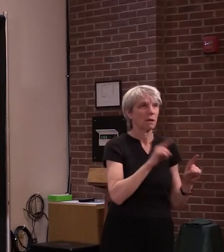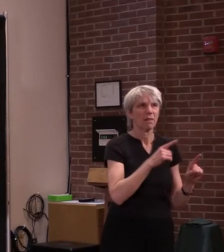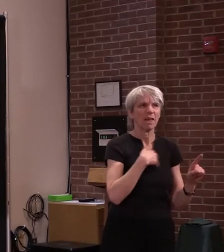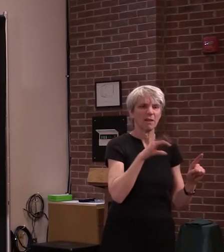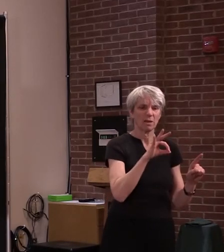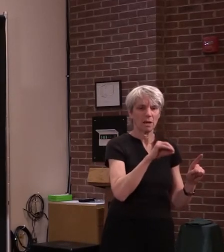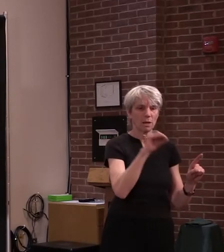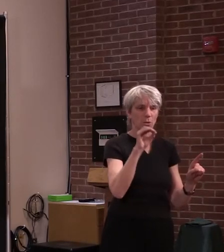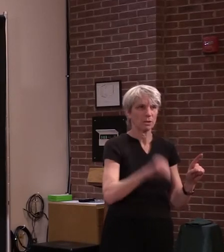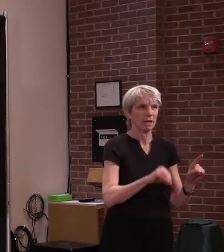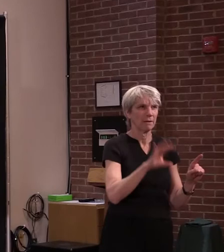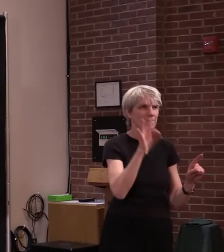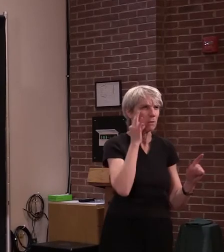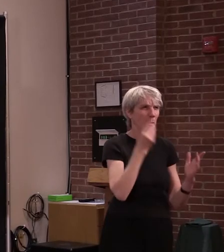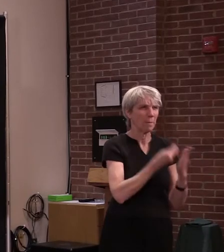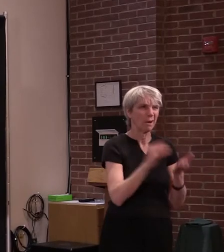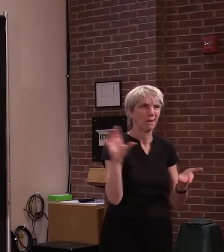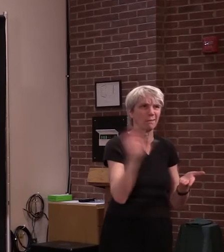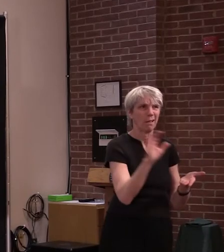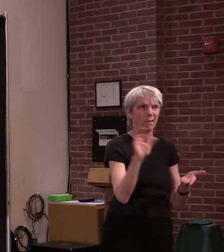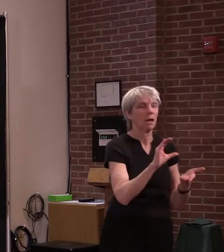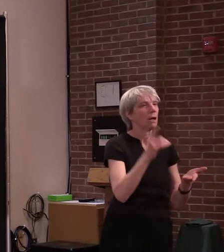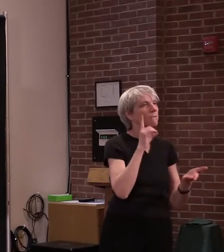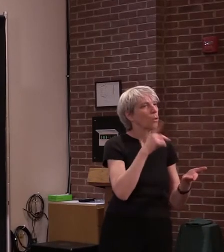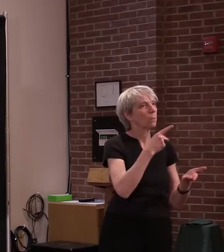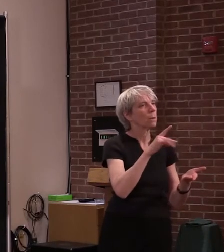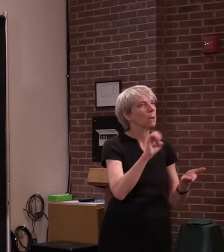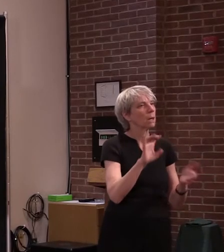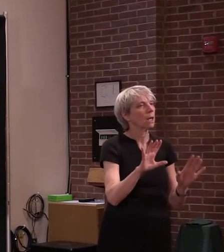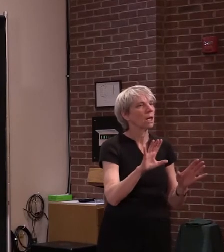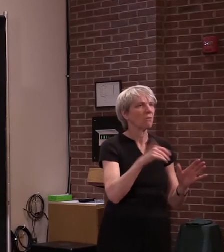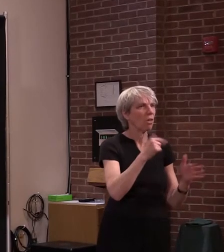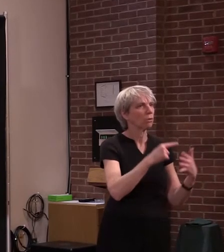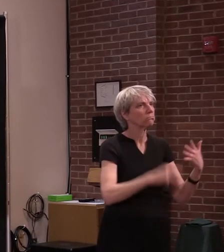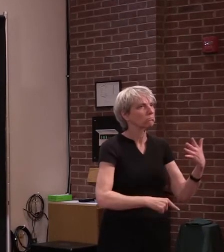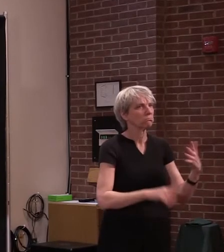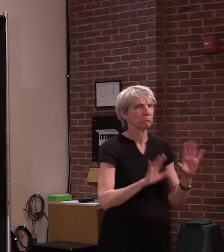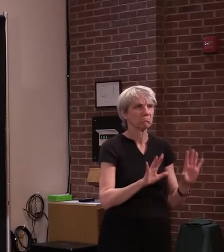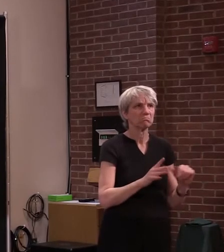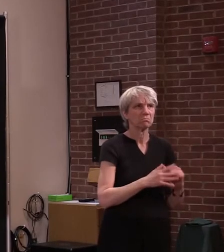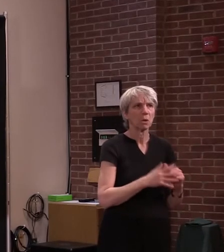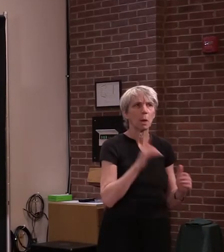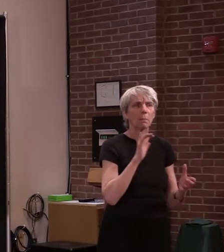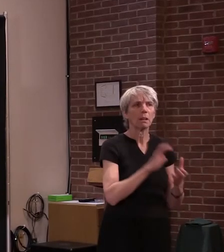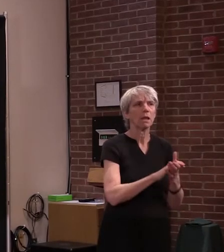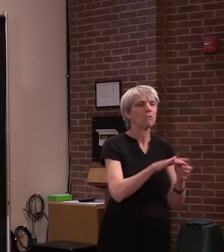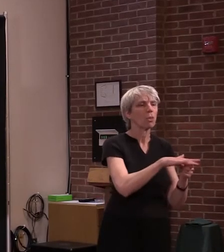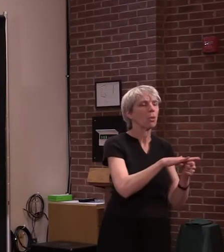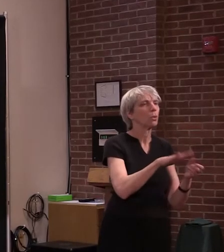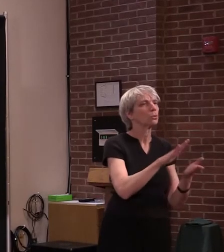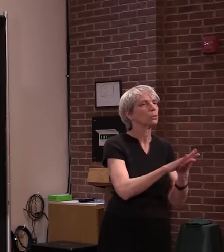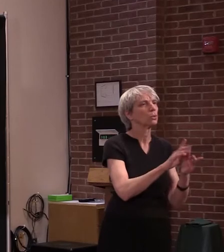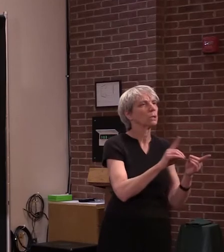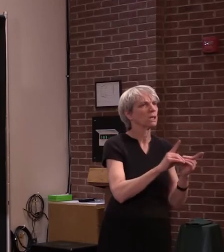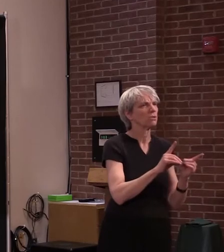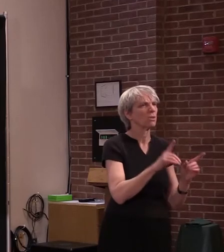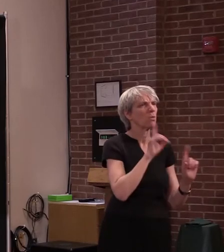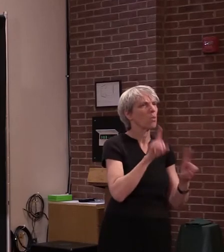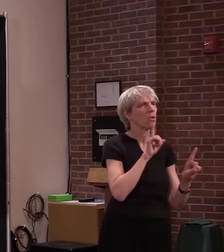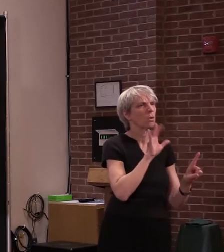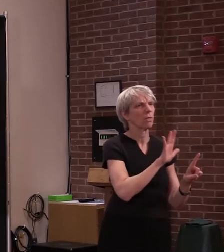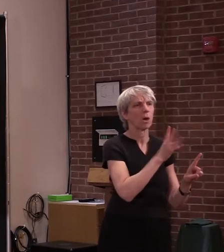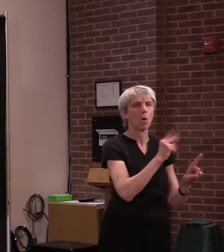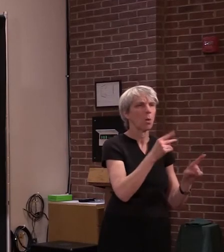relief dollars, and PPE is certainly an acceptable use of those dollars. So we think those issues are being addressed at the local level. So if that